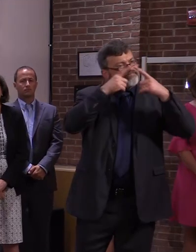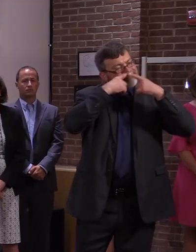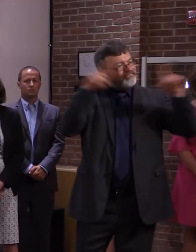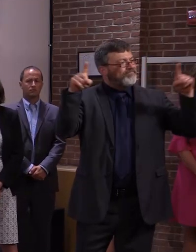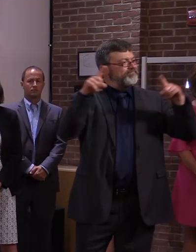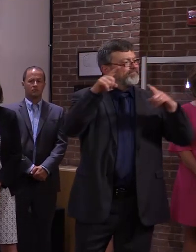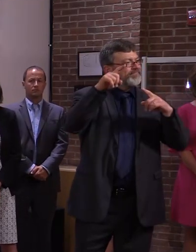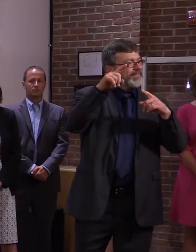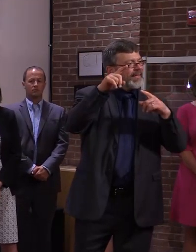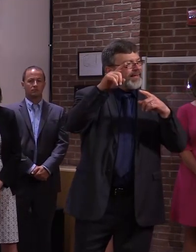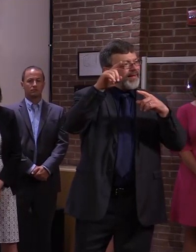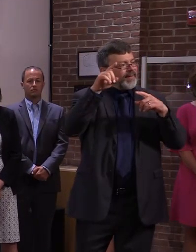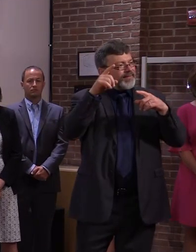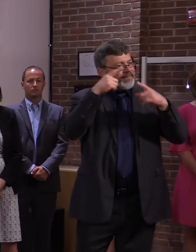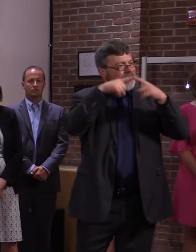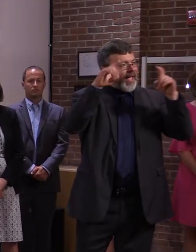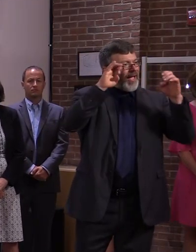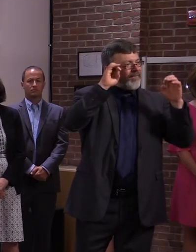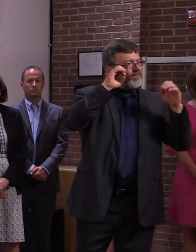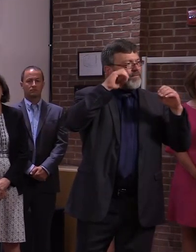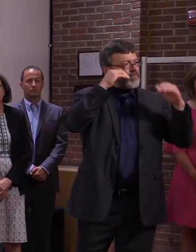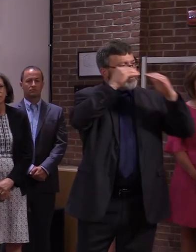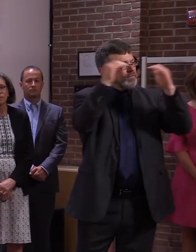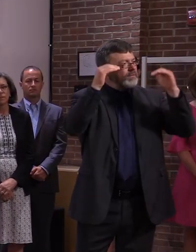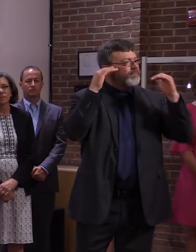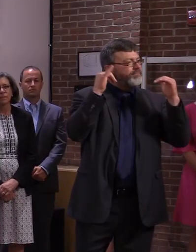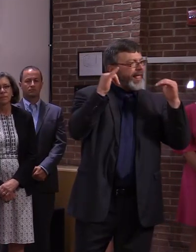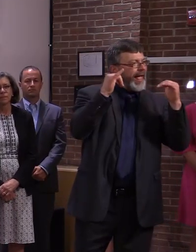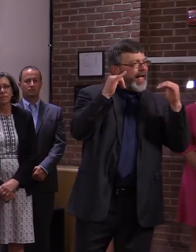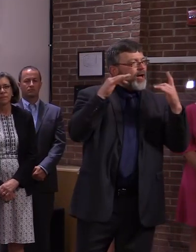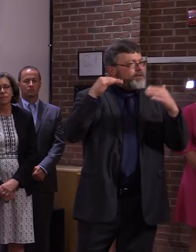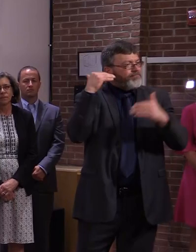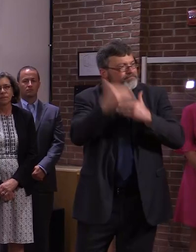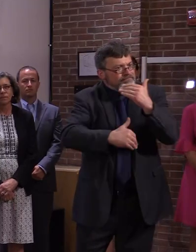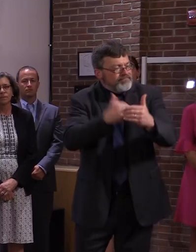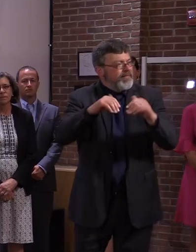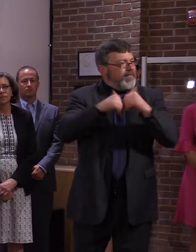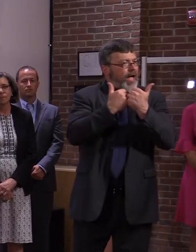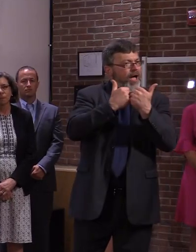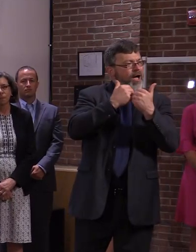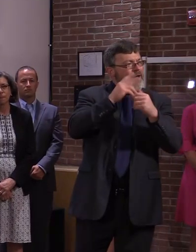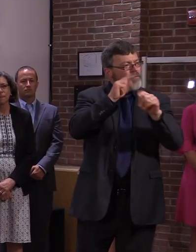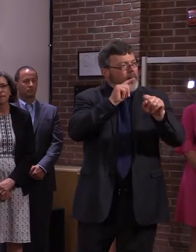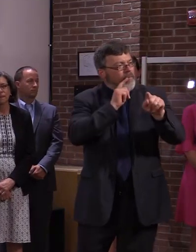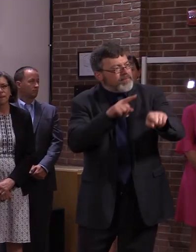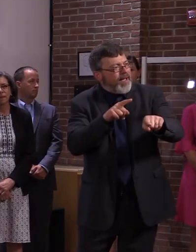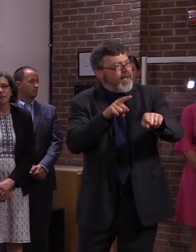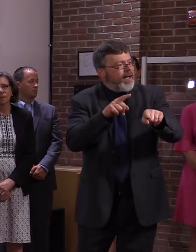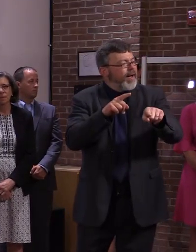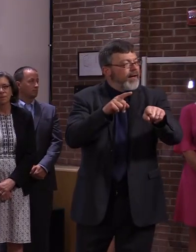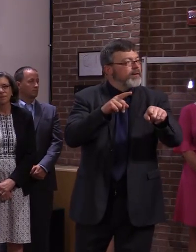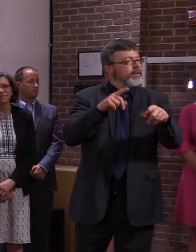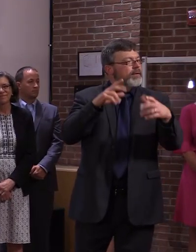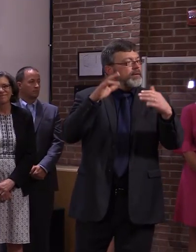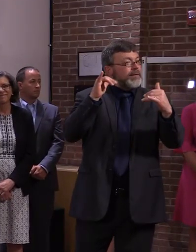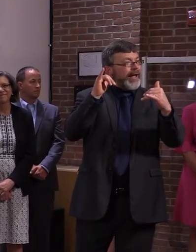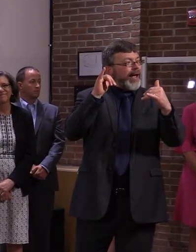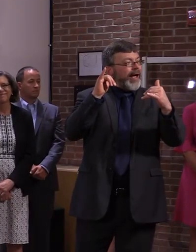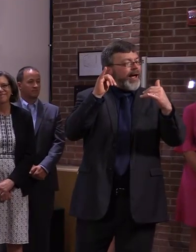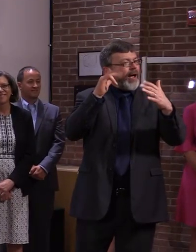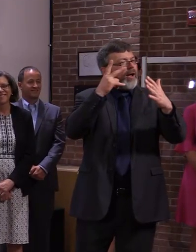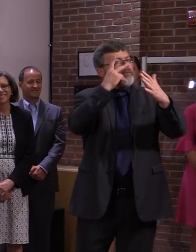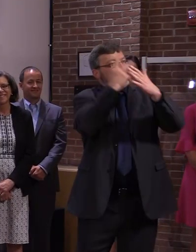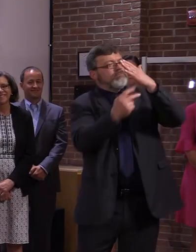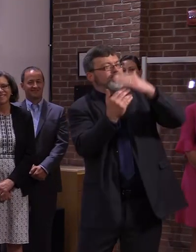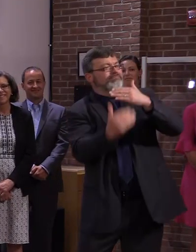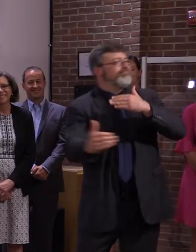1918 Spanish flu, how Vermont initially responded to that. My question is, looking 100 years into the future, what advice would you give the governor